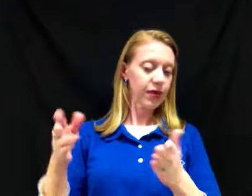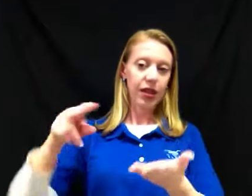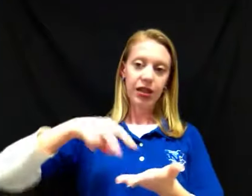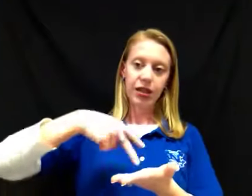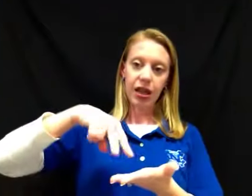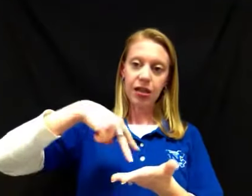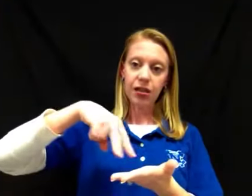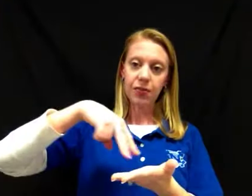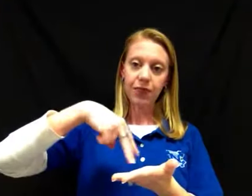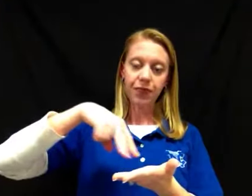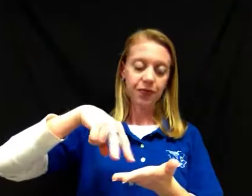dance,